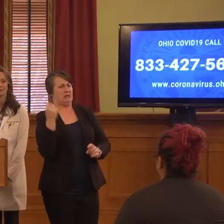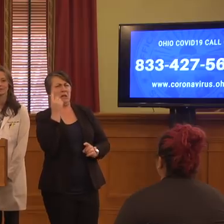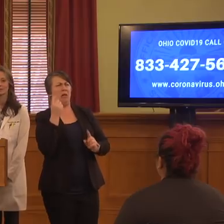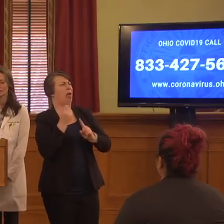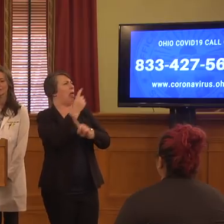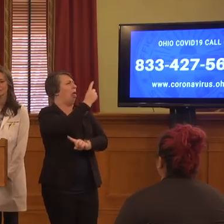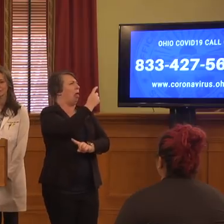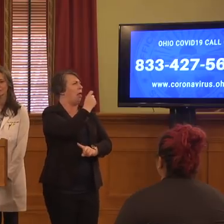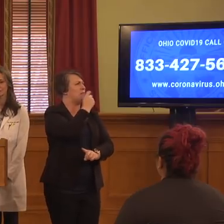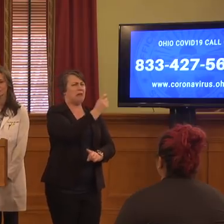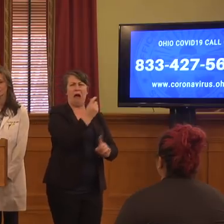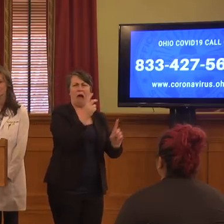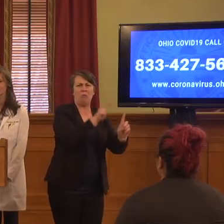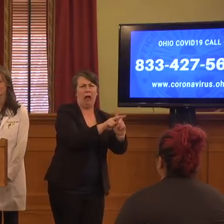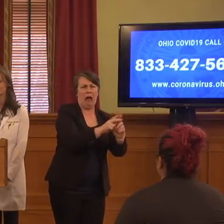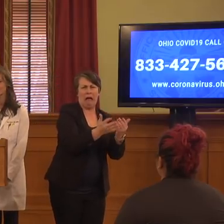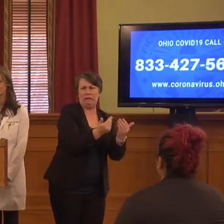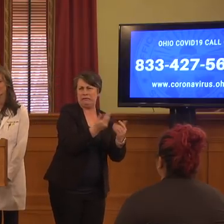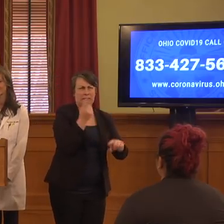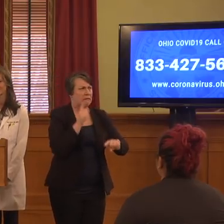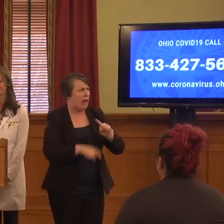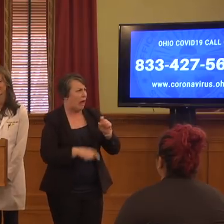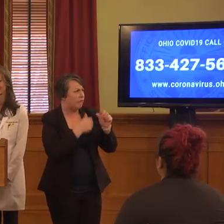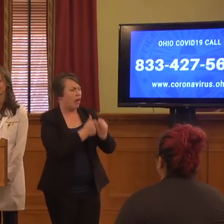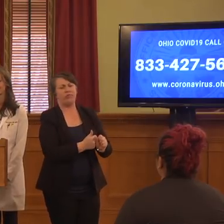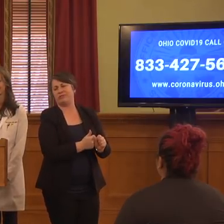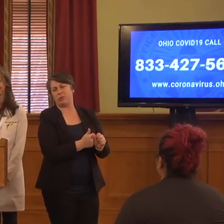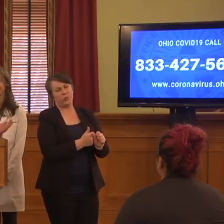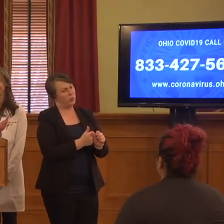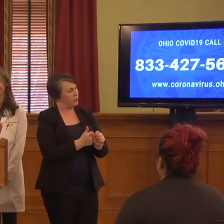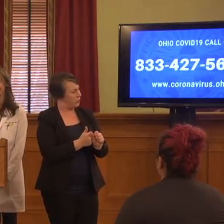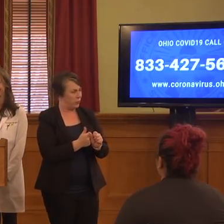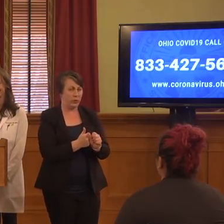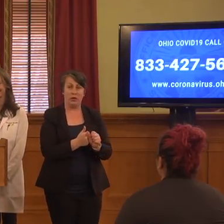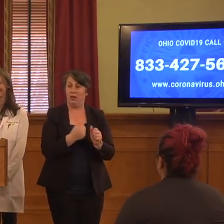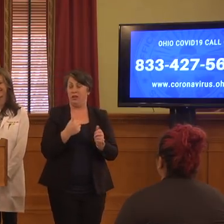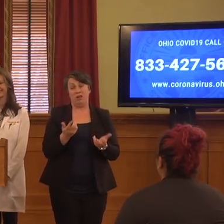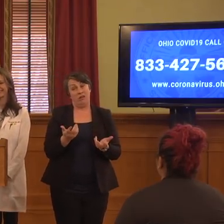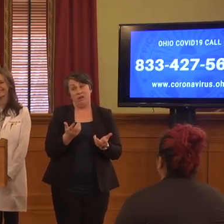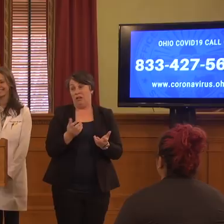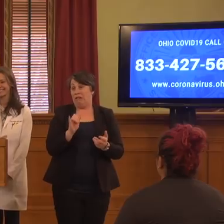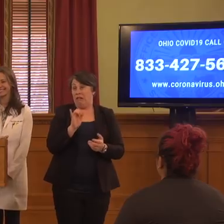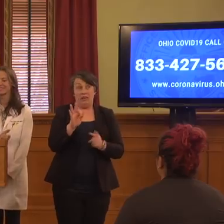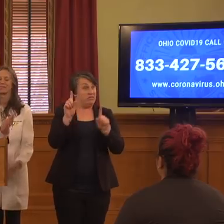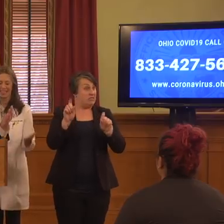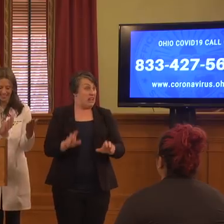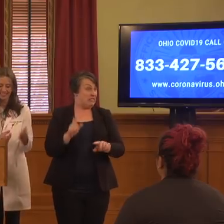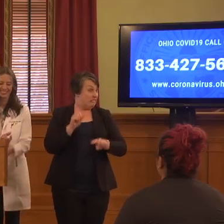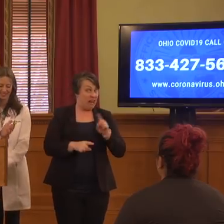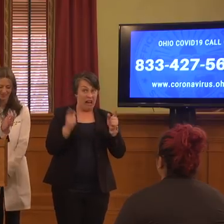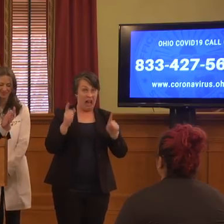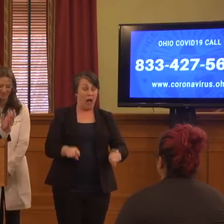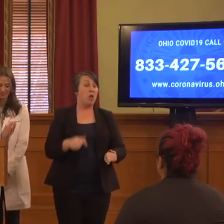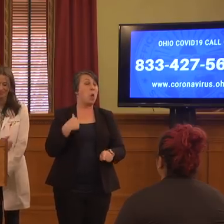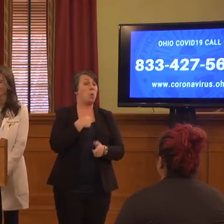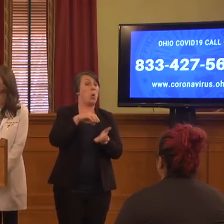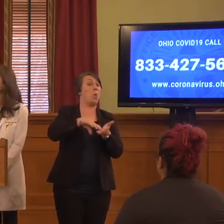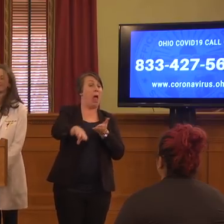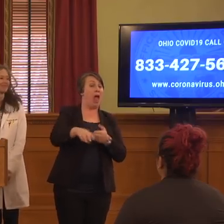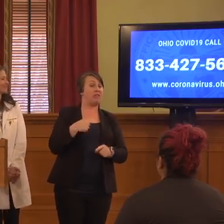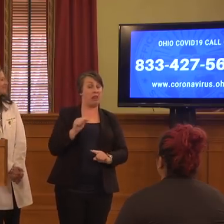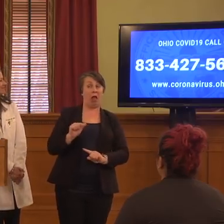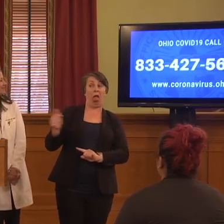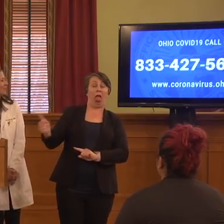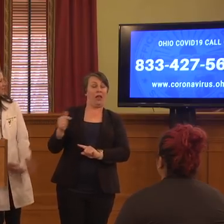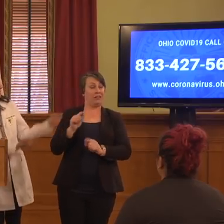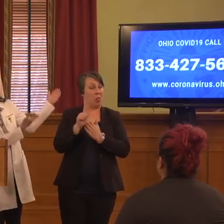figure out a way out of it, and sometimes, frankly, we're just going to waive it and then turn to the lawyers and tell them, you figure out how we did it, but we're